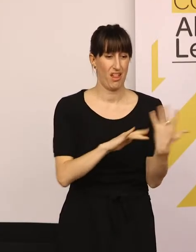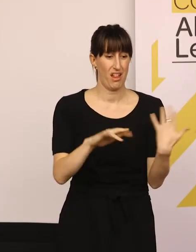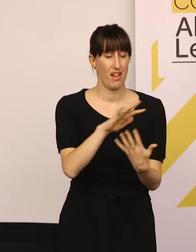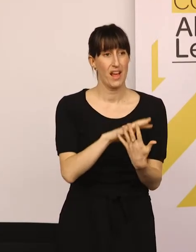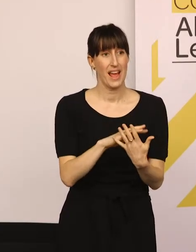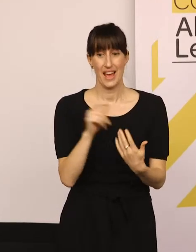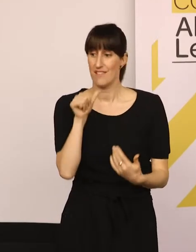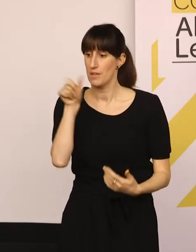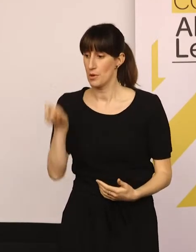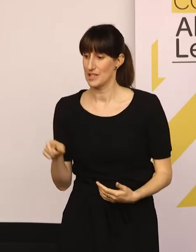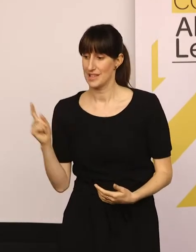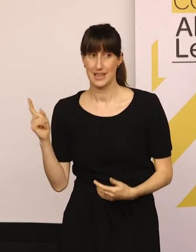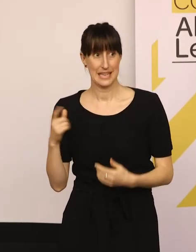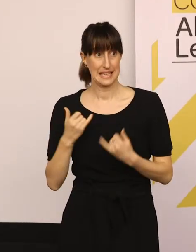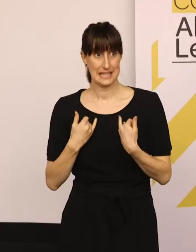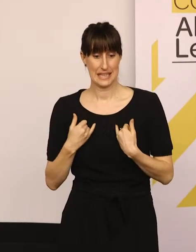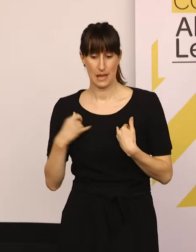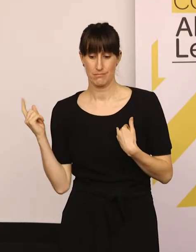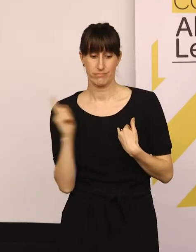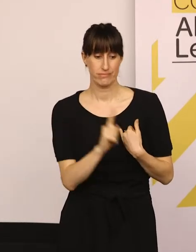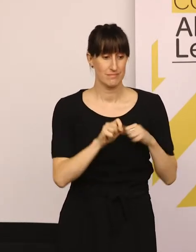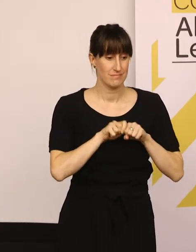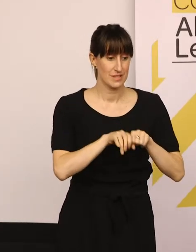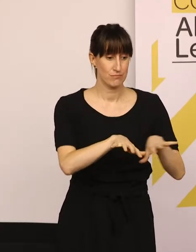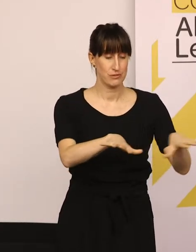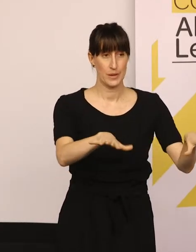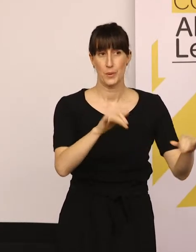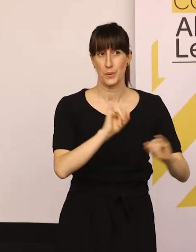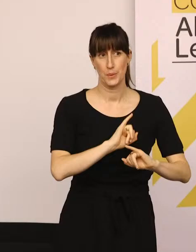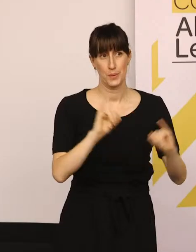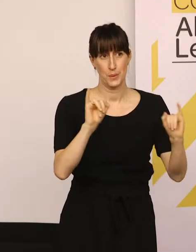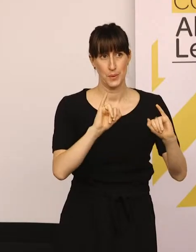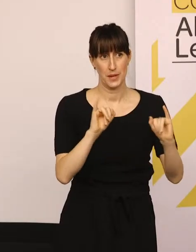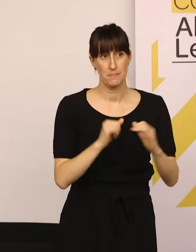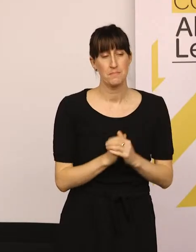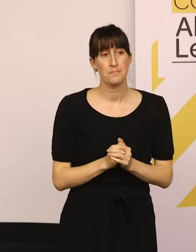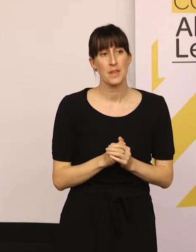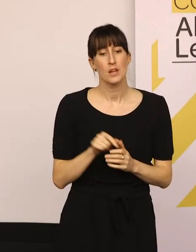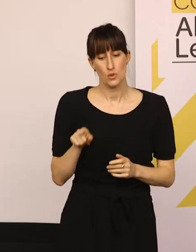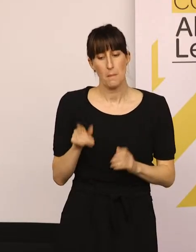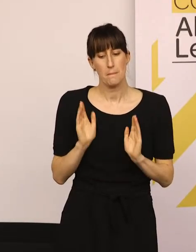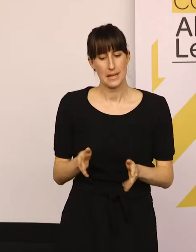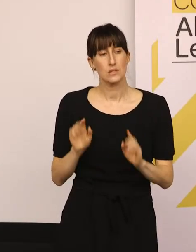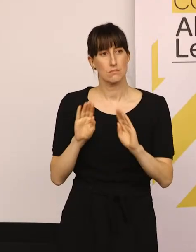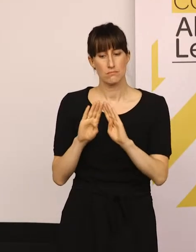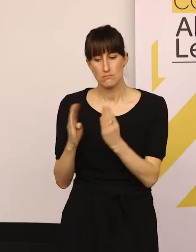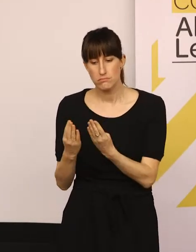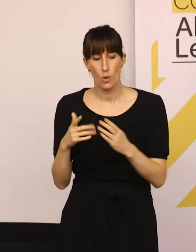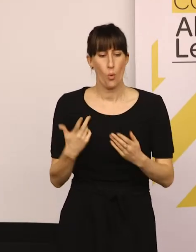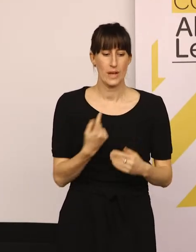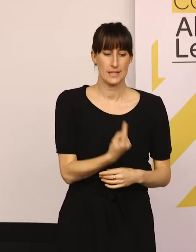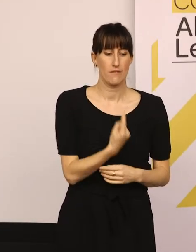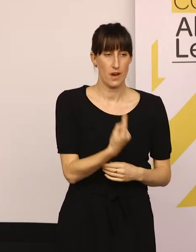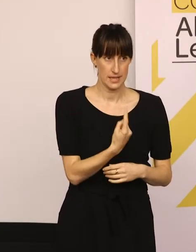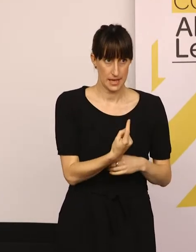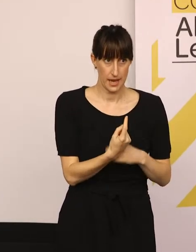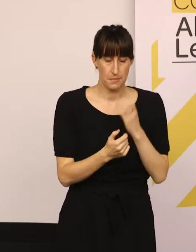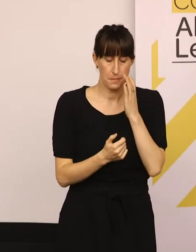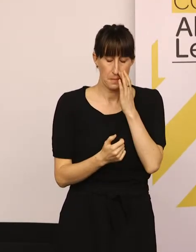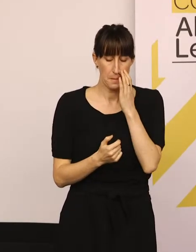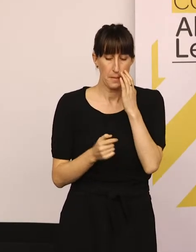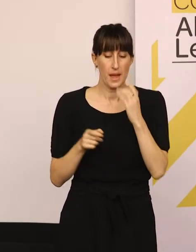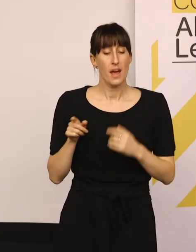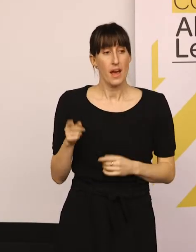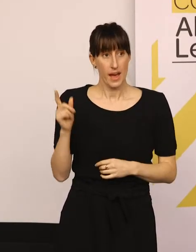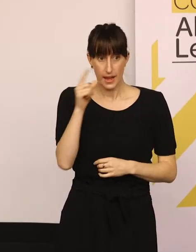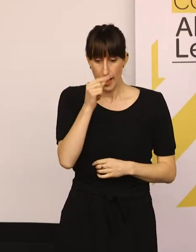leave for a period to go and be with a dying loved one, or to grieve with other family members or